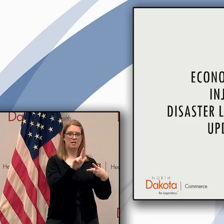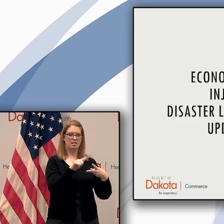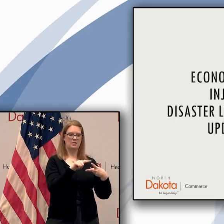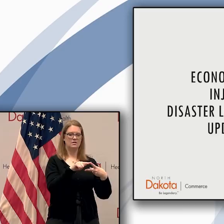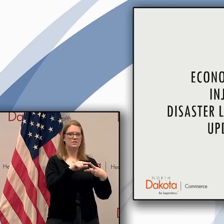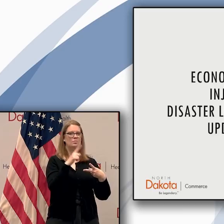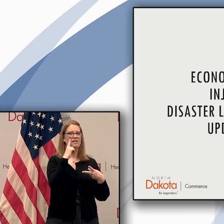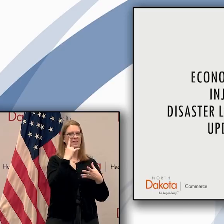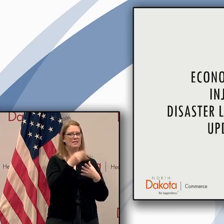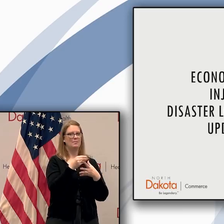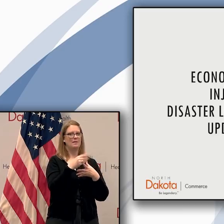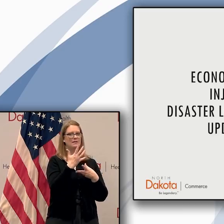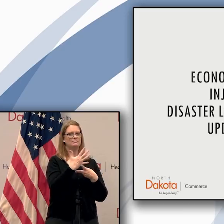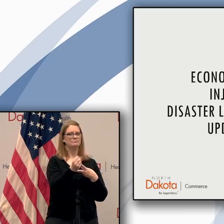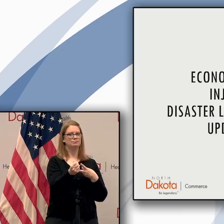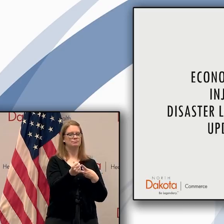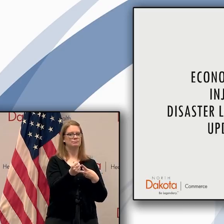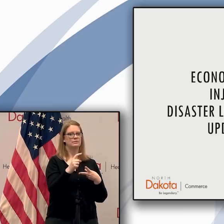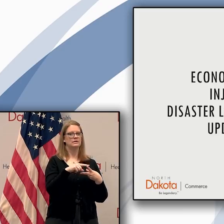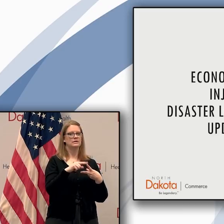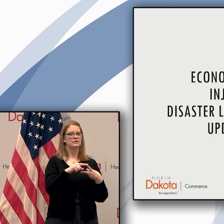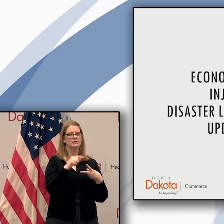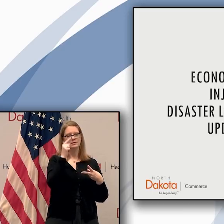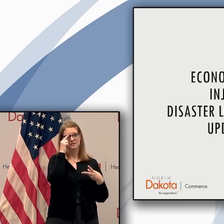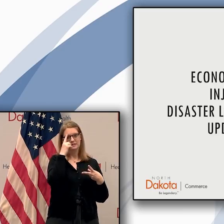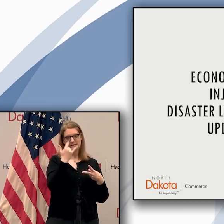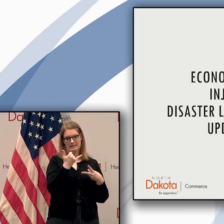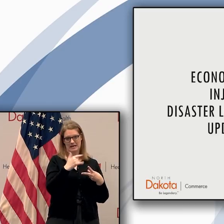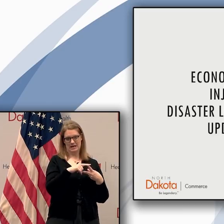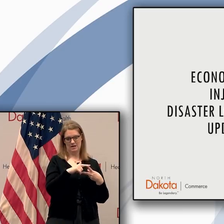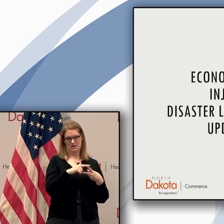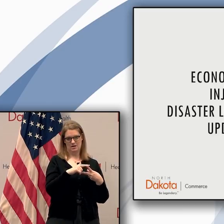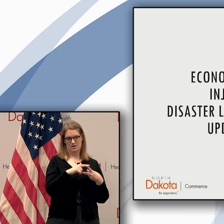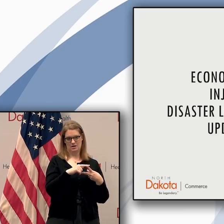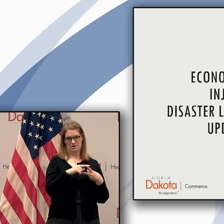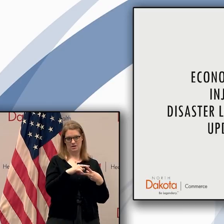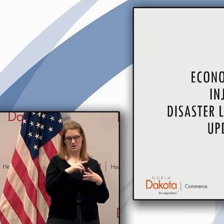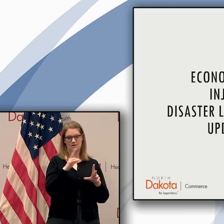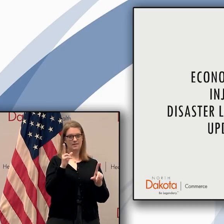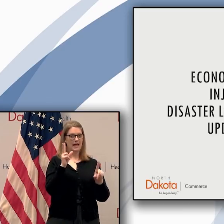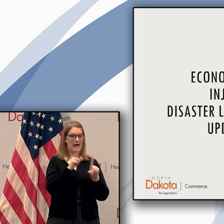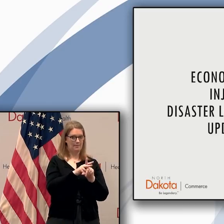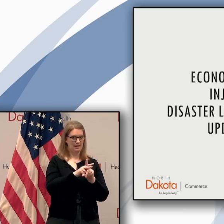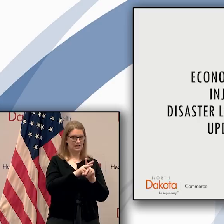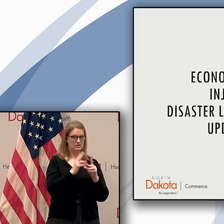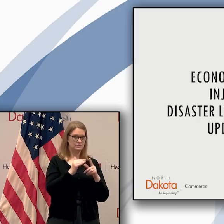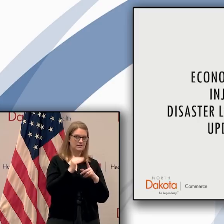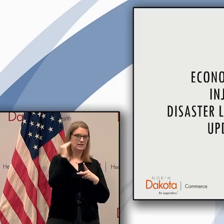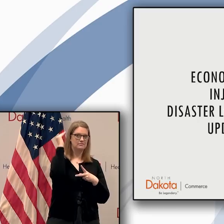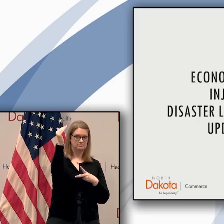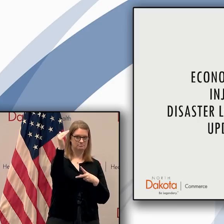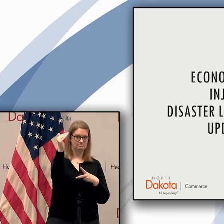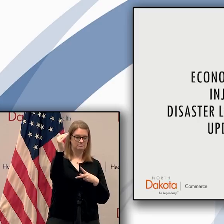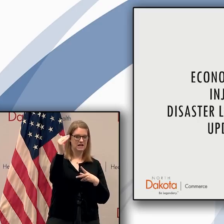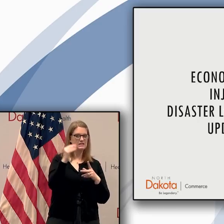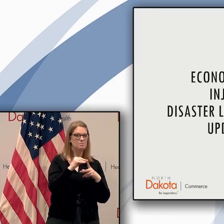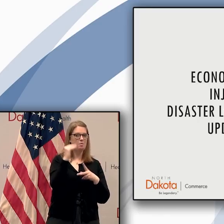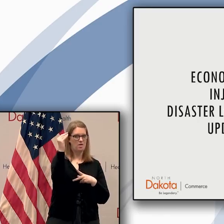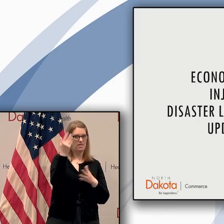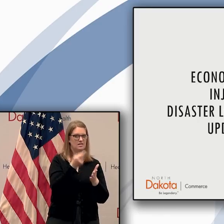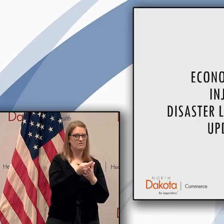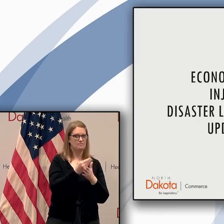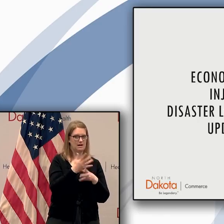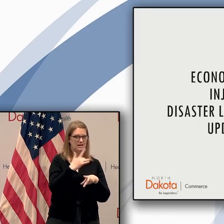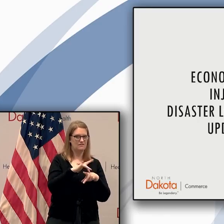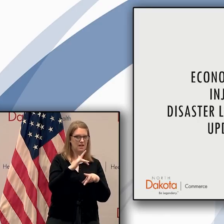exhausted sooner, with reports as recent as today indicating that applications have exceeded funds available. Those reports